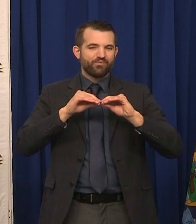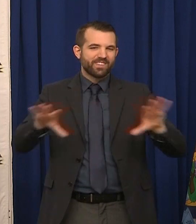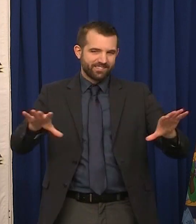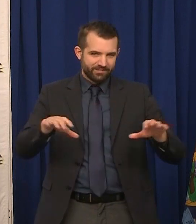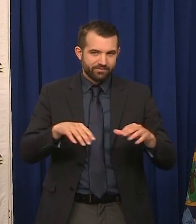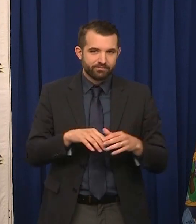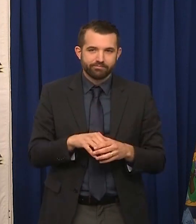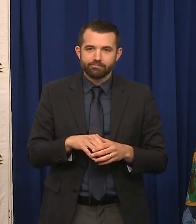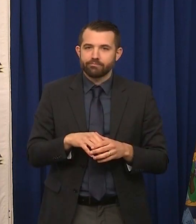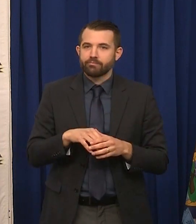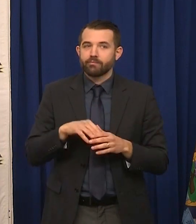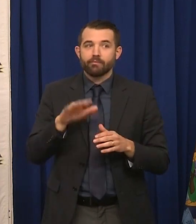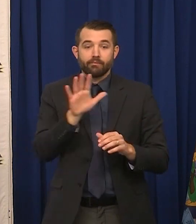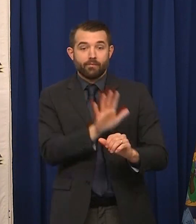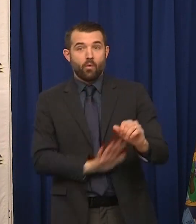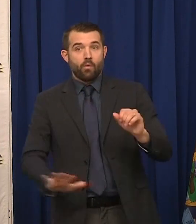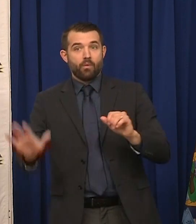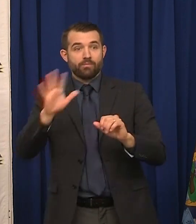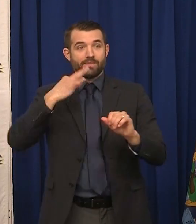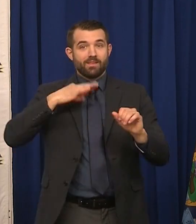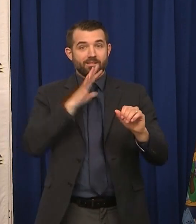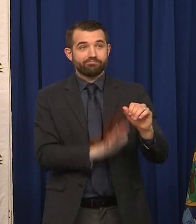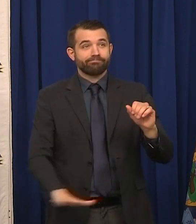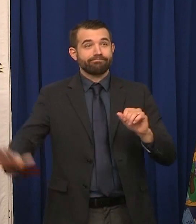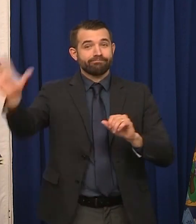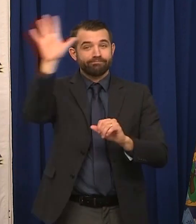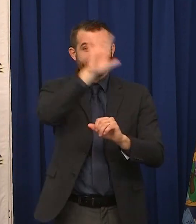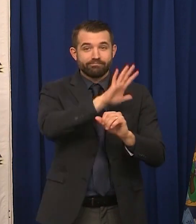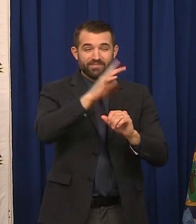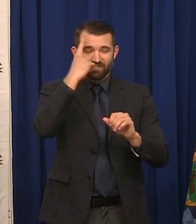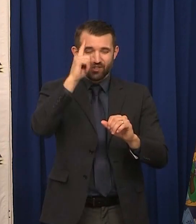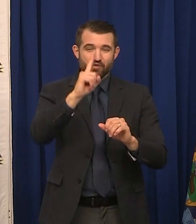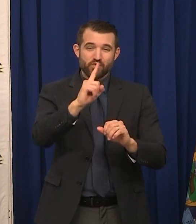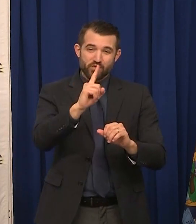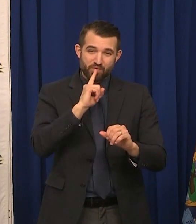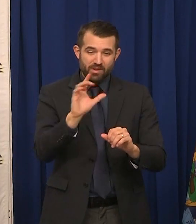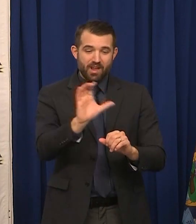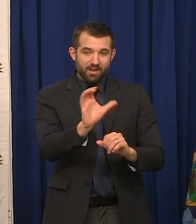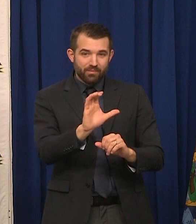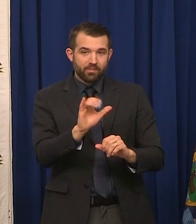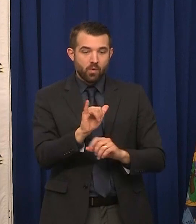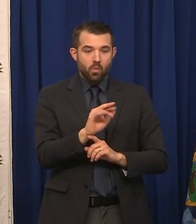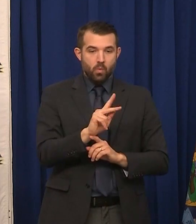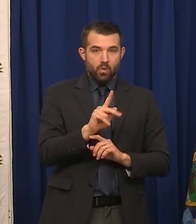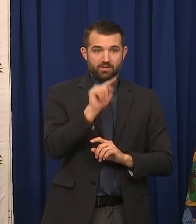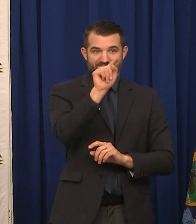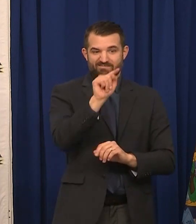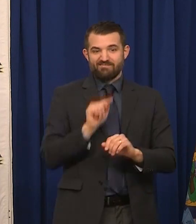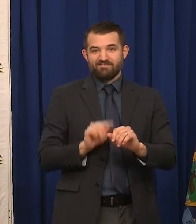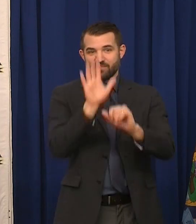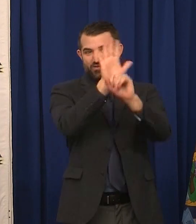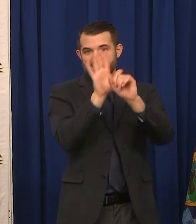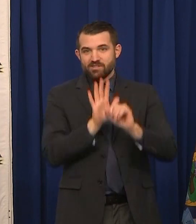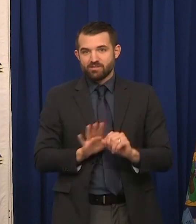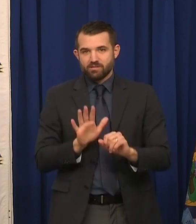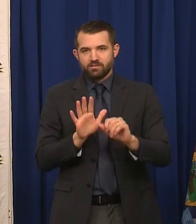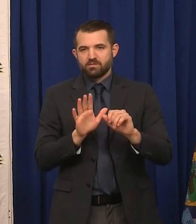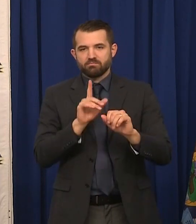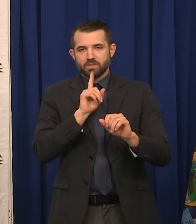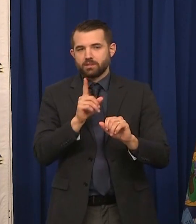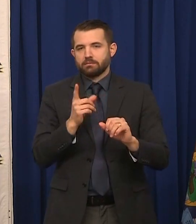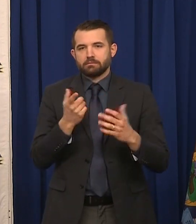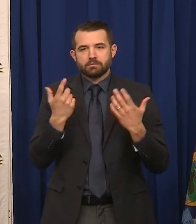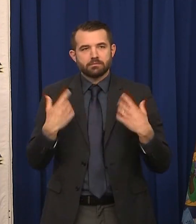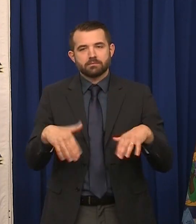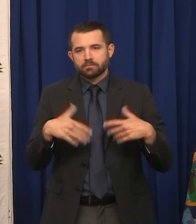state, and certainly folks in at least Cumberland and York County, to continue taking the preparatory steps